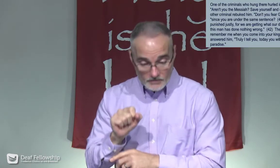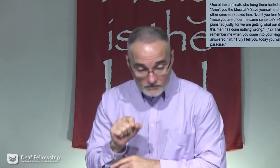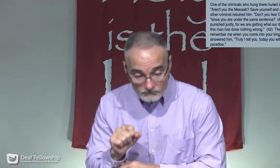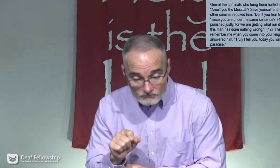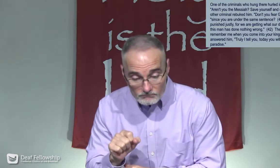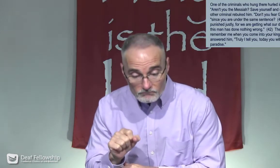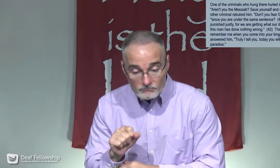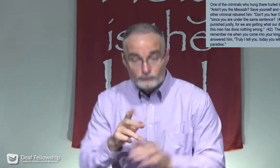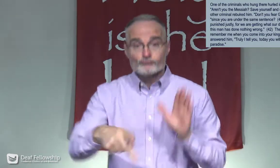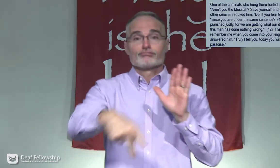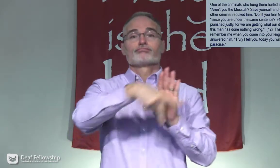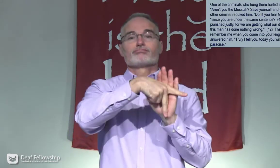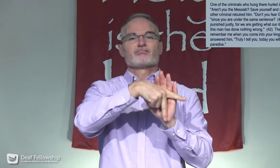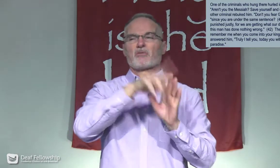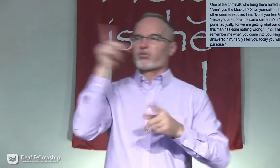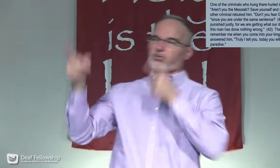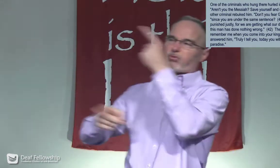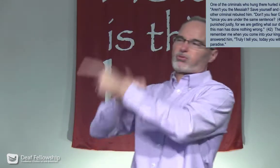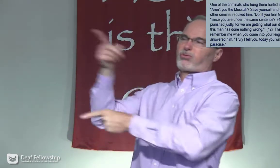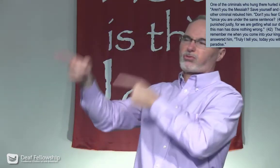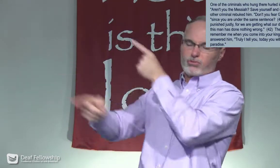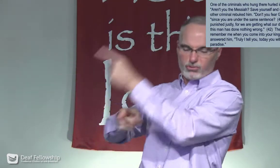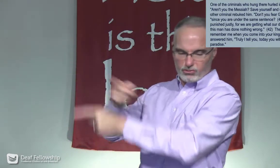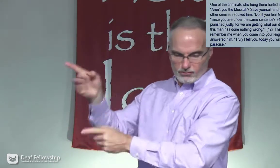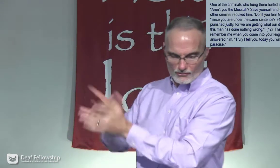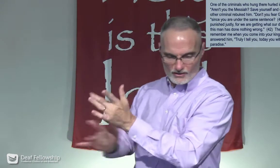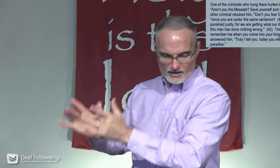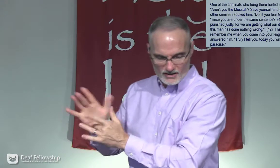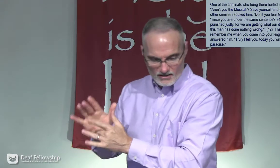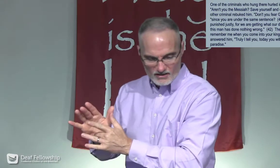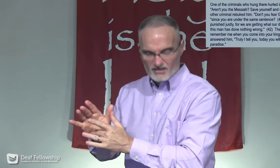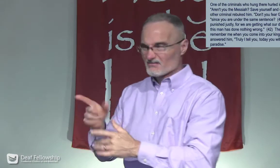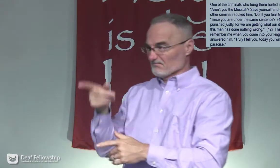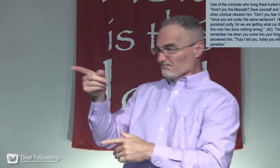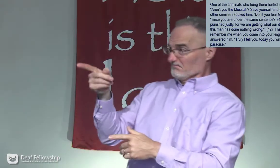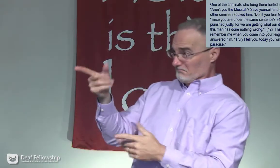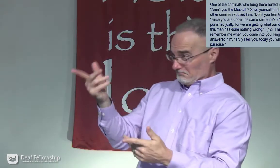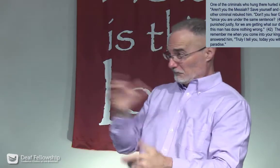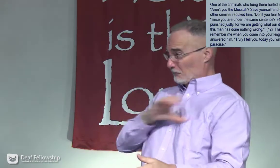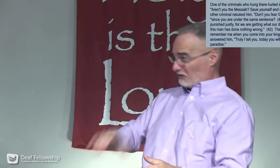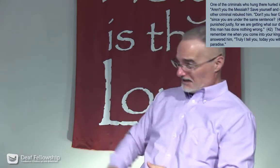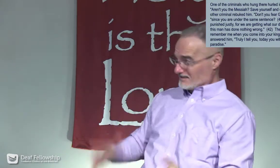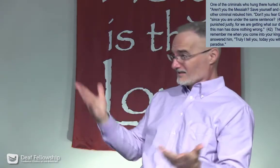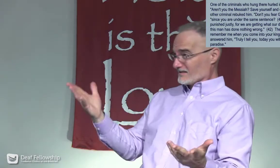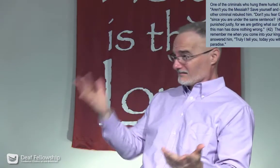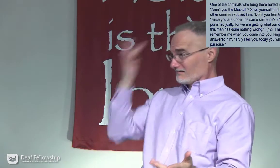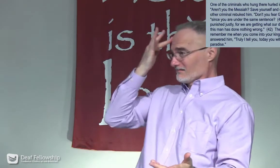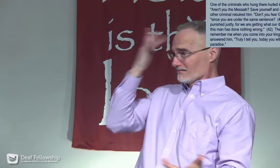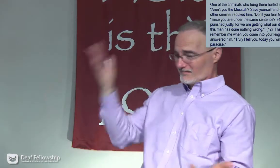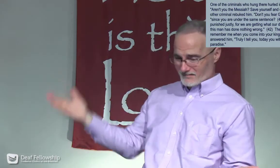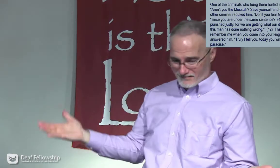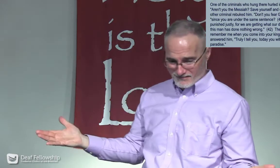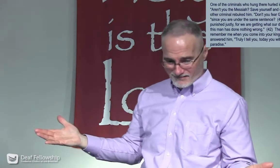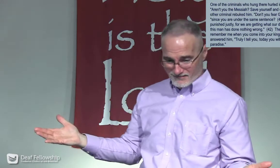One of the criminals who hung there hurled insults at him. "Aren't you the